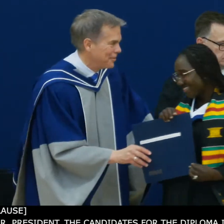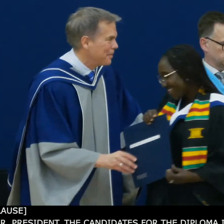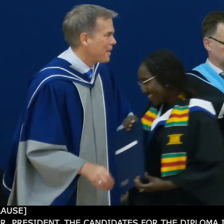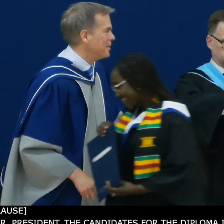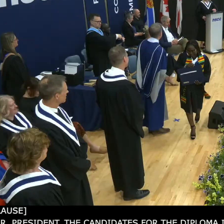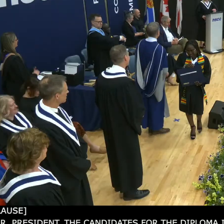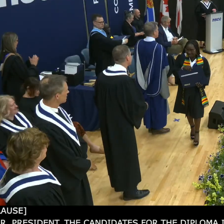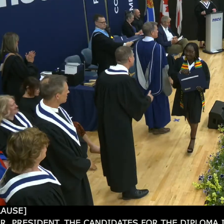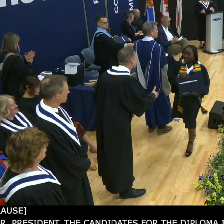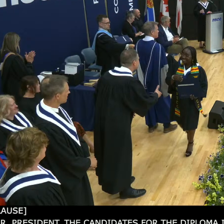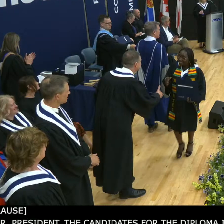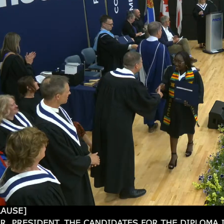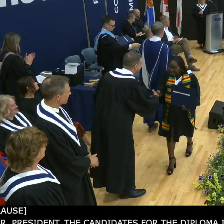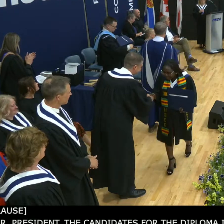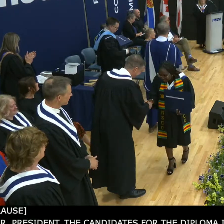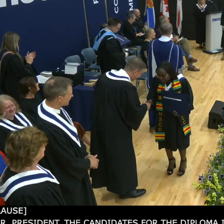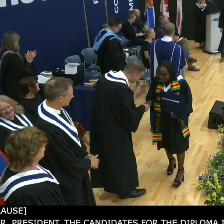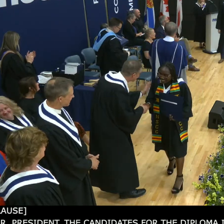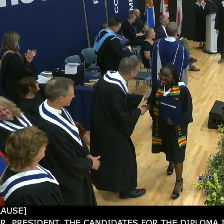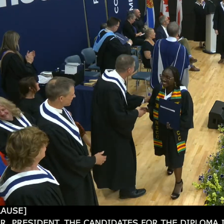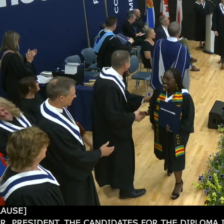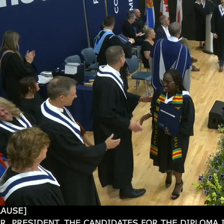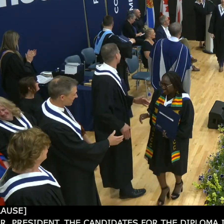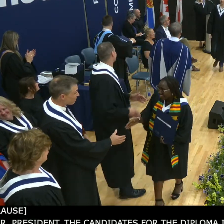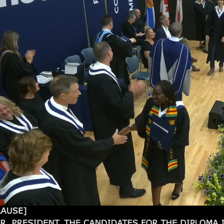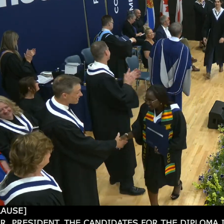Caleb Boudreau.